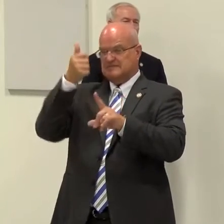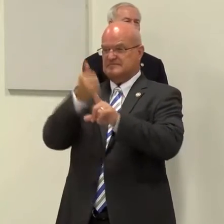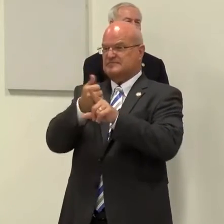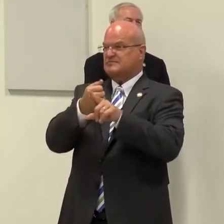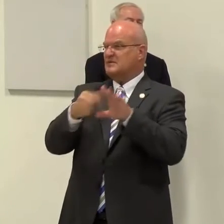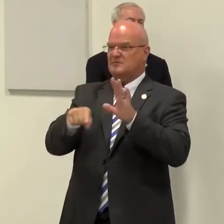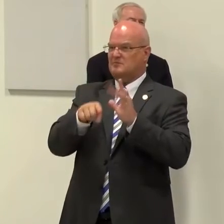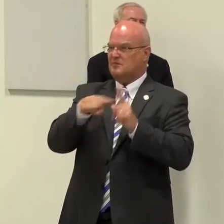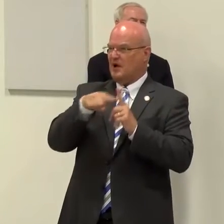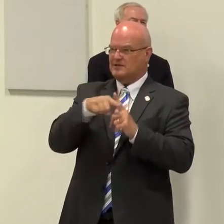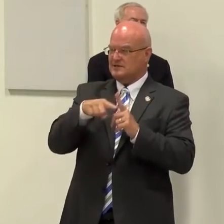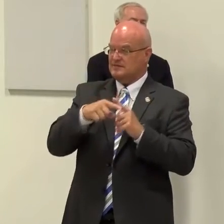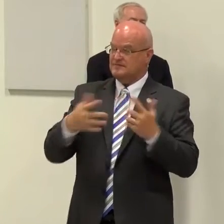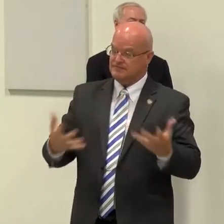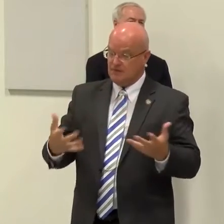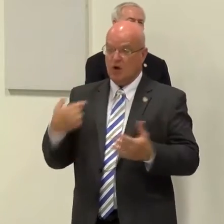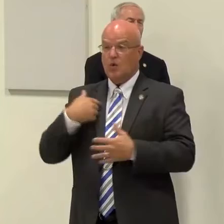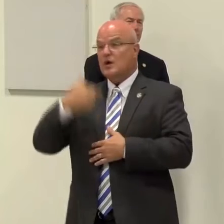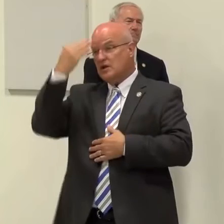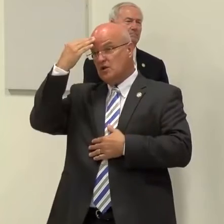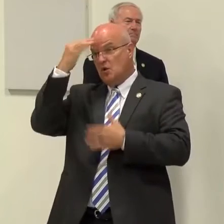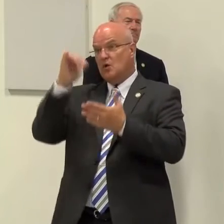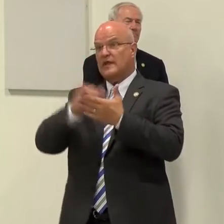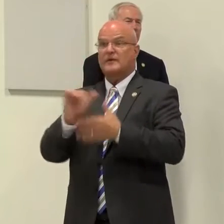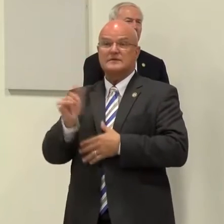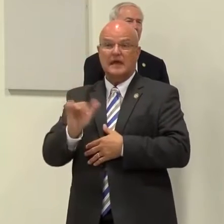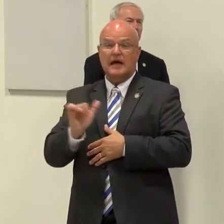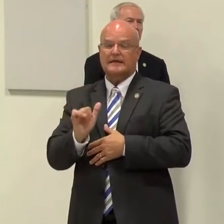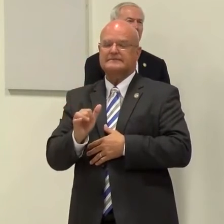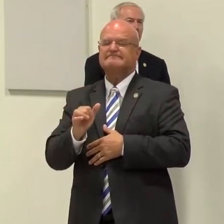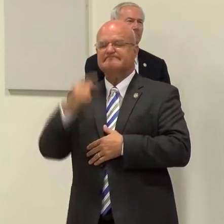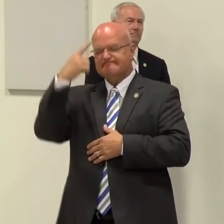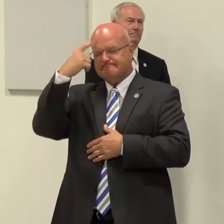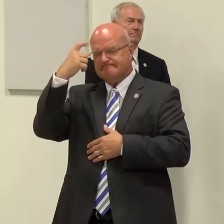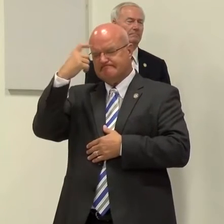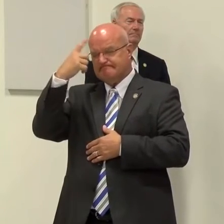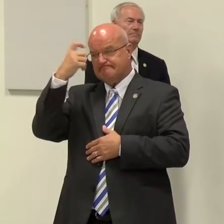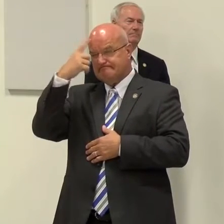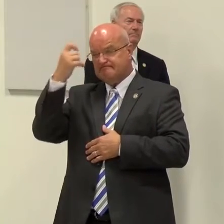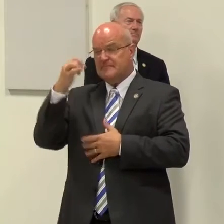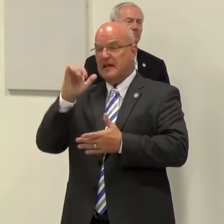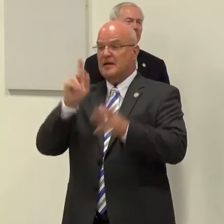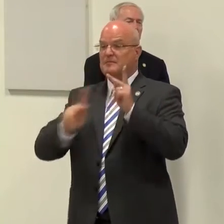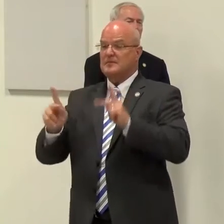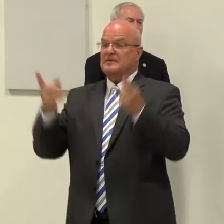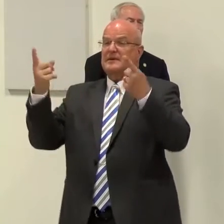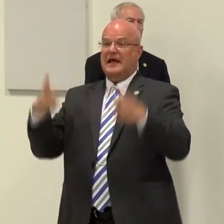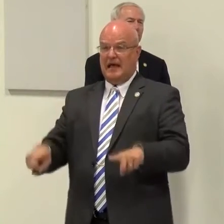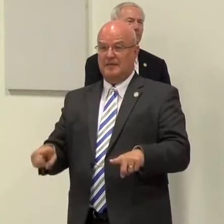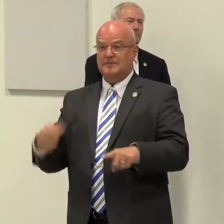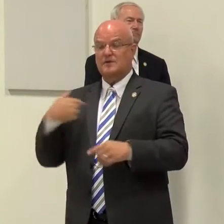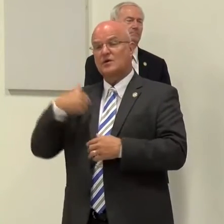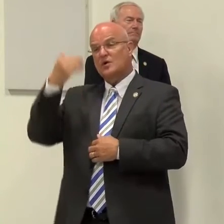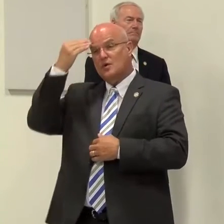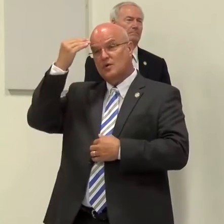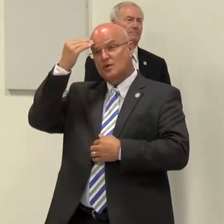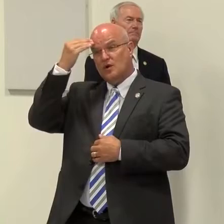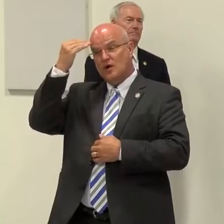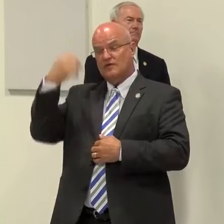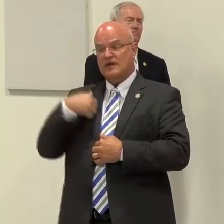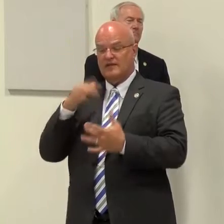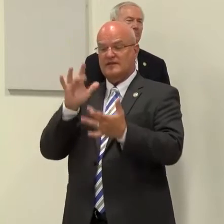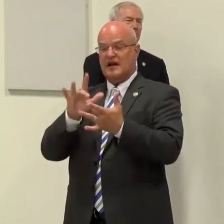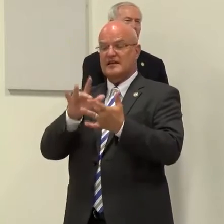a positive result. You know, we knew that was likely. We know that's what happens when people are exposed. That's why if you